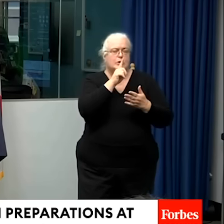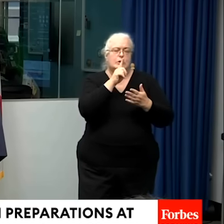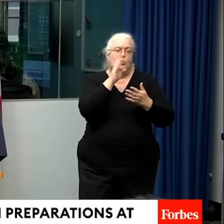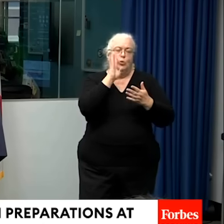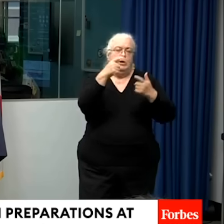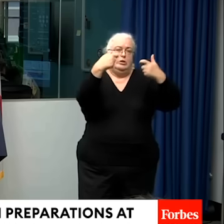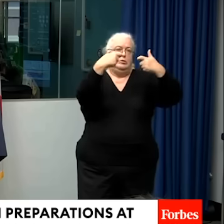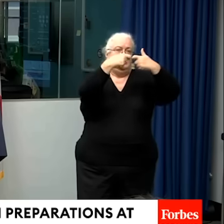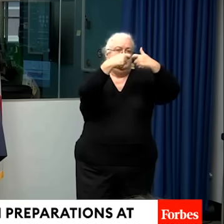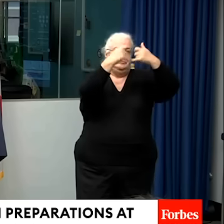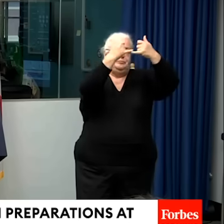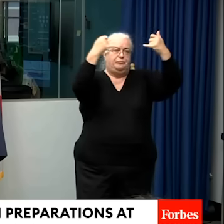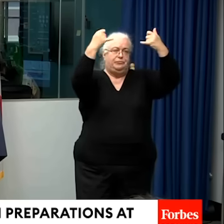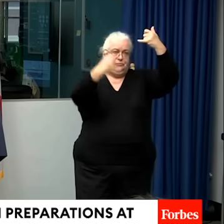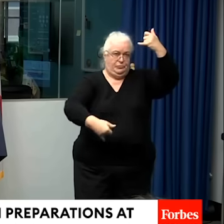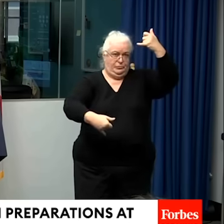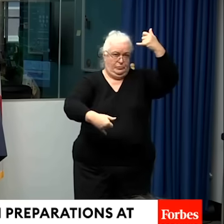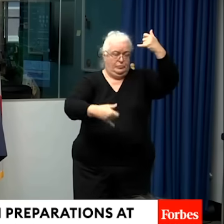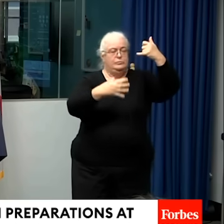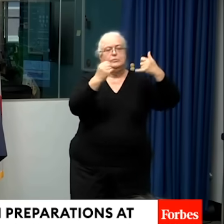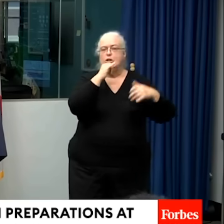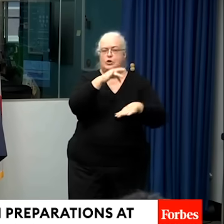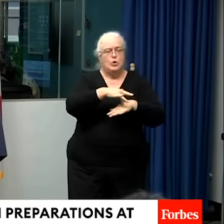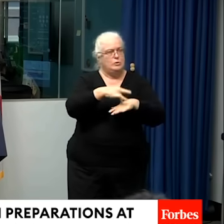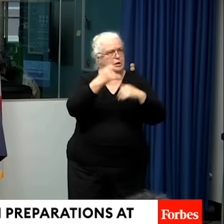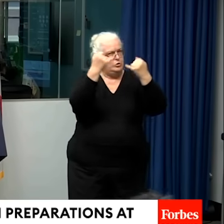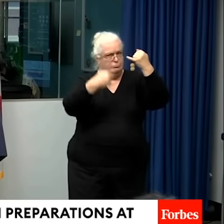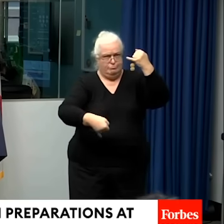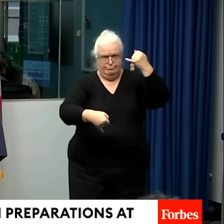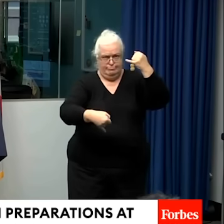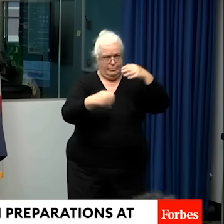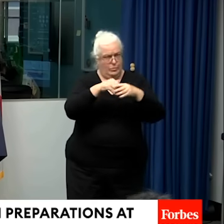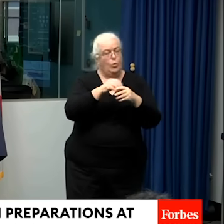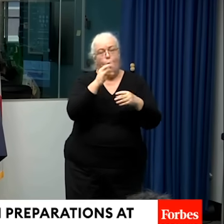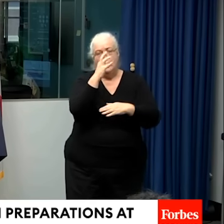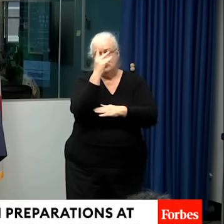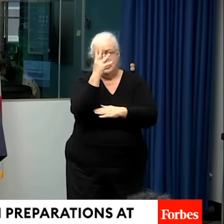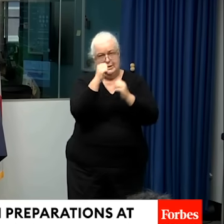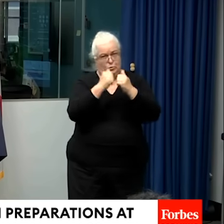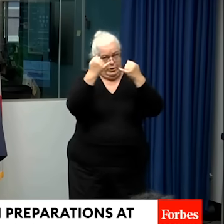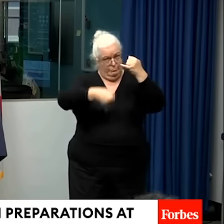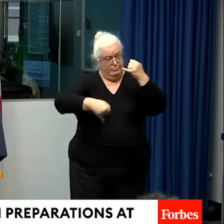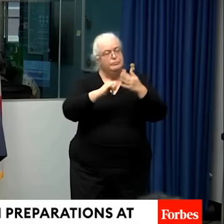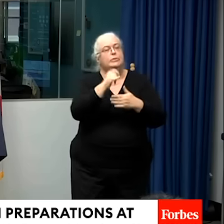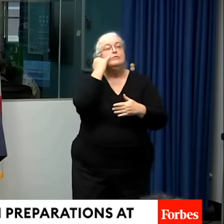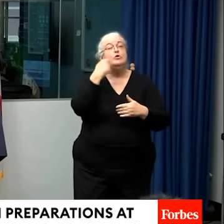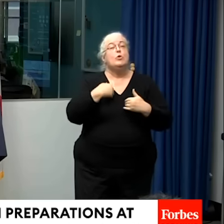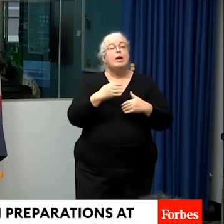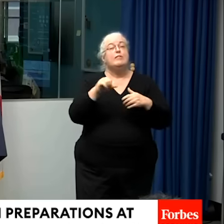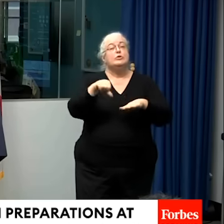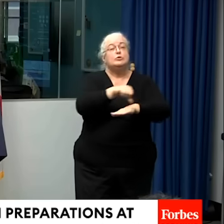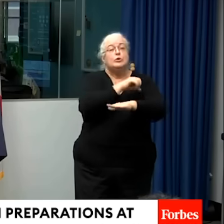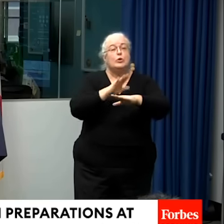a significant safety hazard. Please do not touch any wires that are down in trees. If you are under a warning, do not